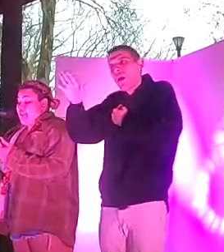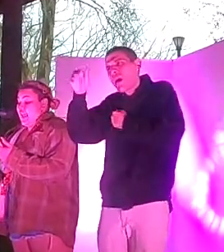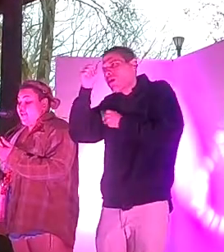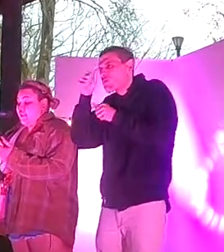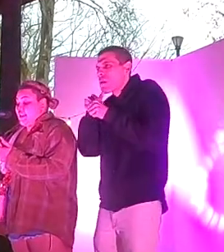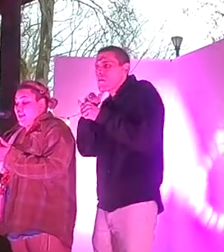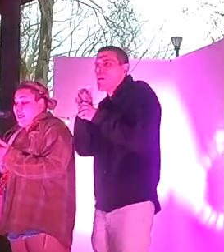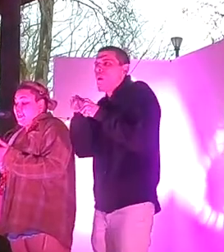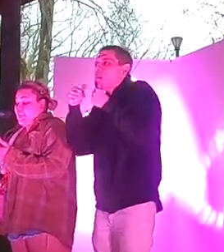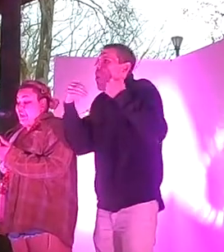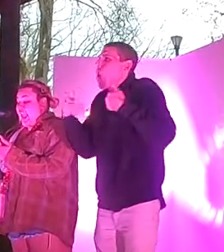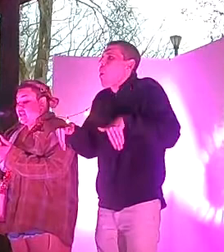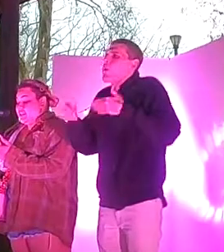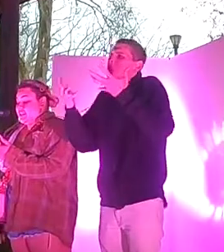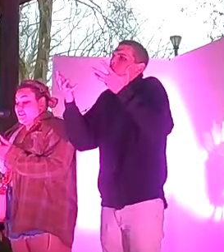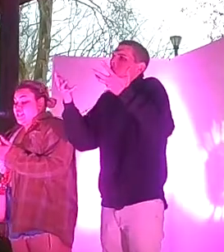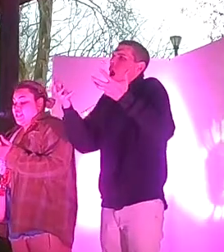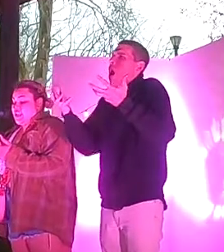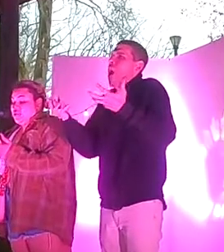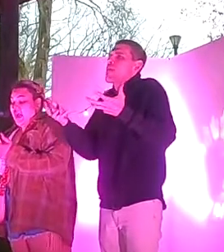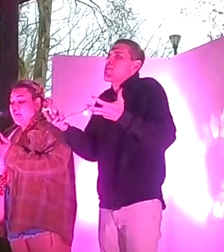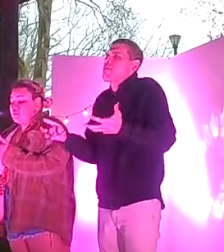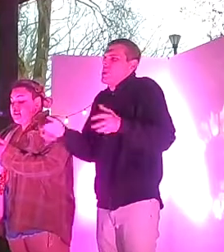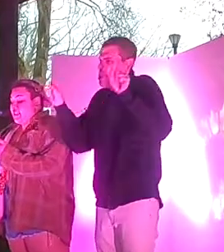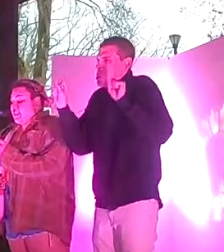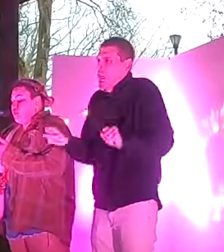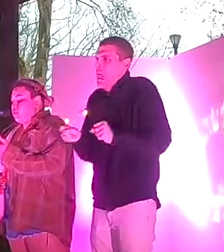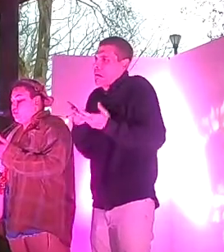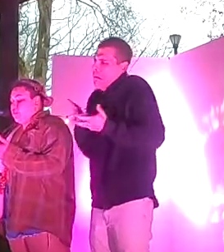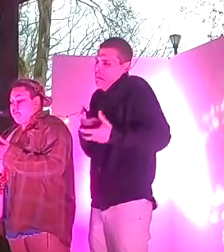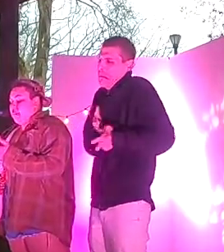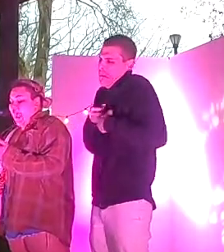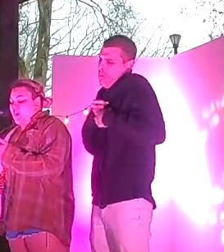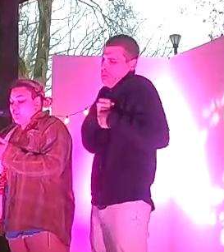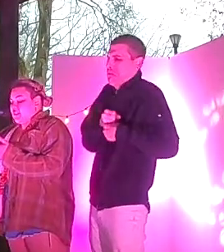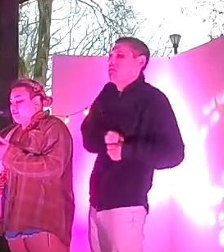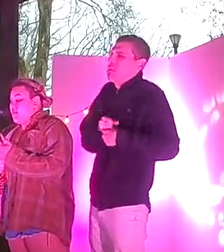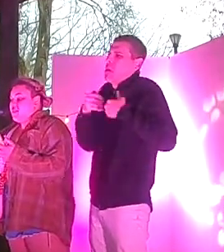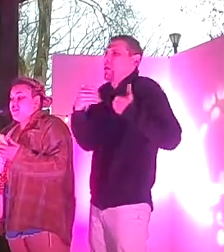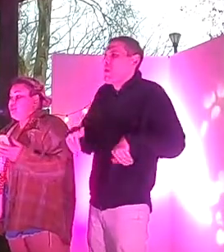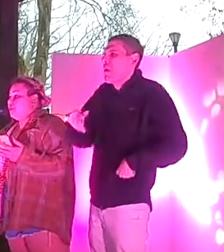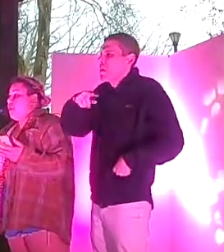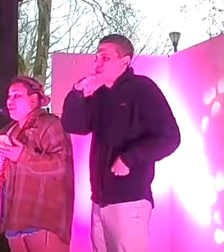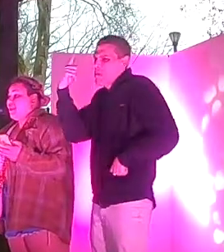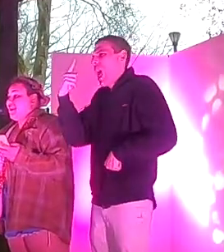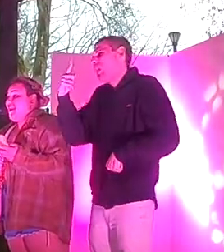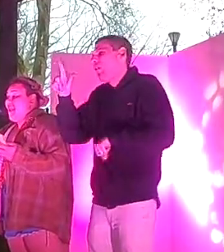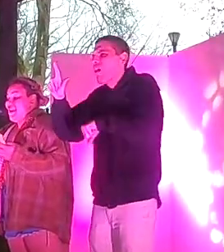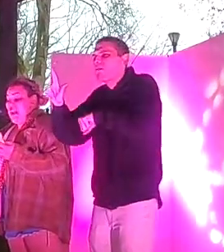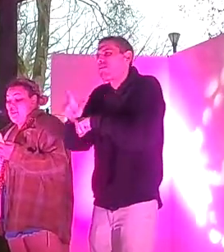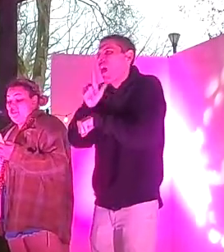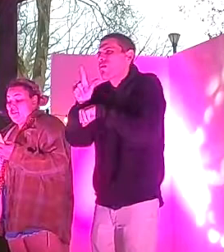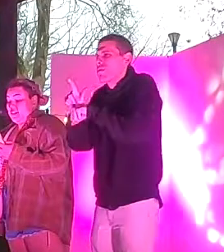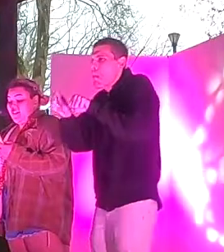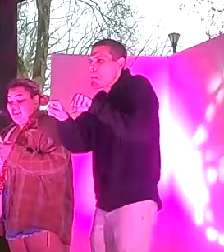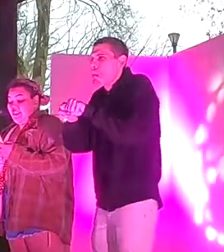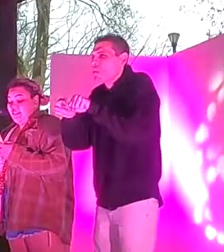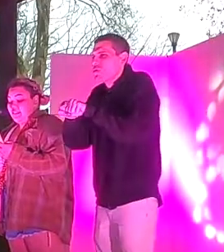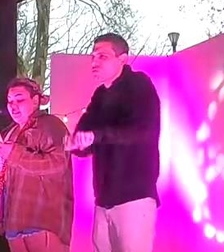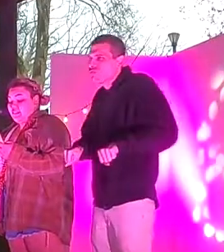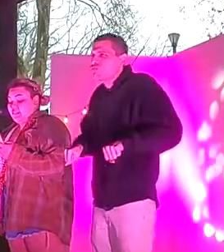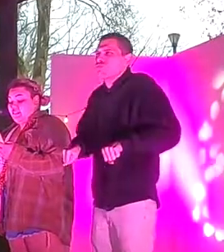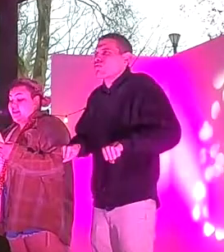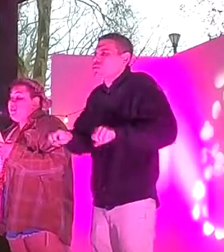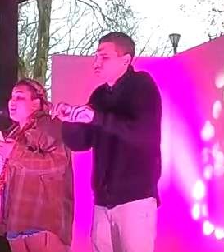she is heavy like an anchor to sea, grounded, thick roots bound in mother, roaring and